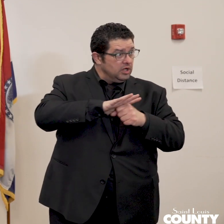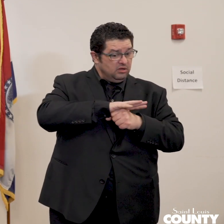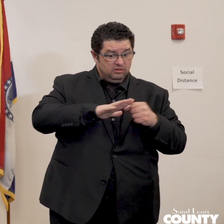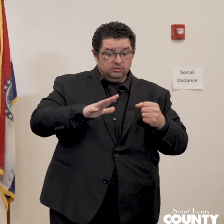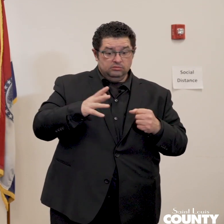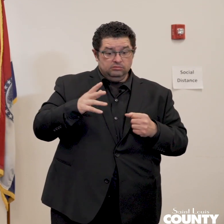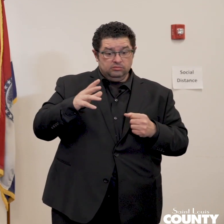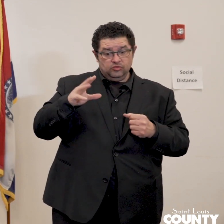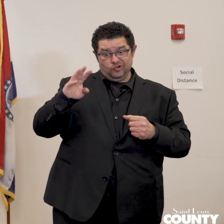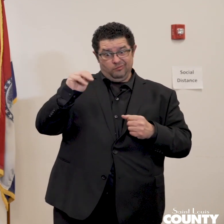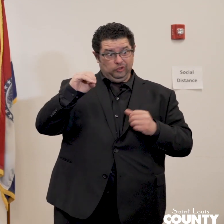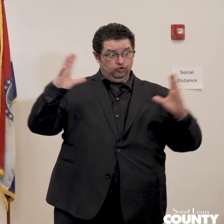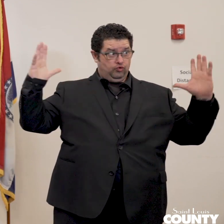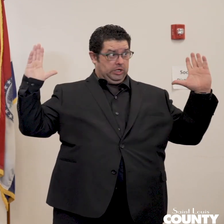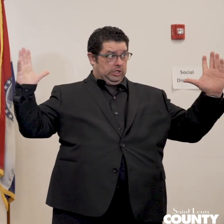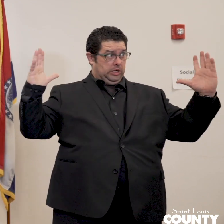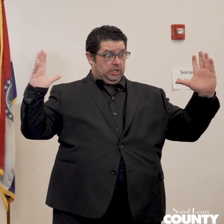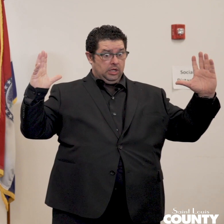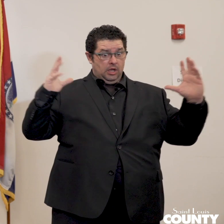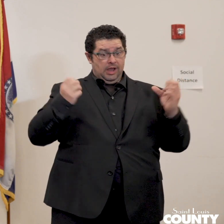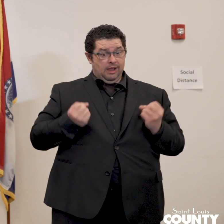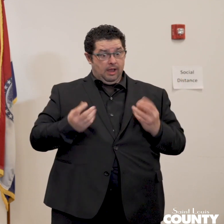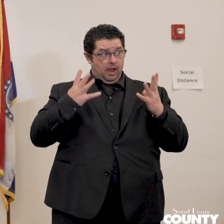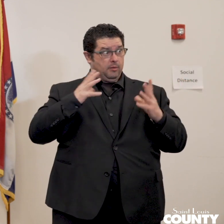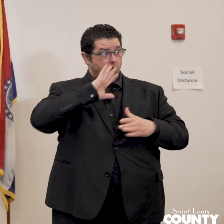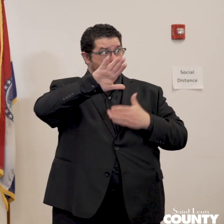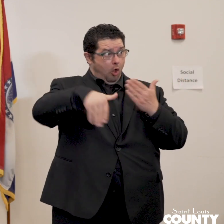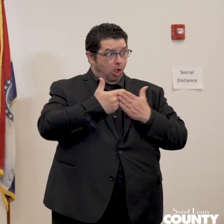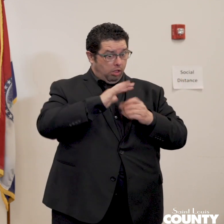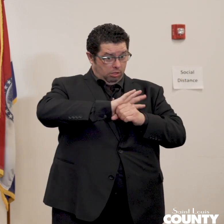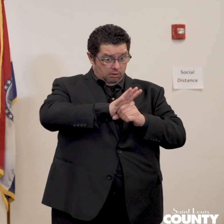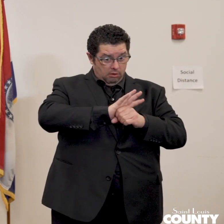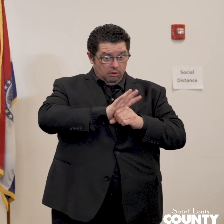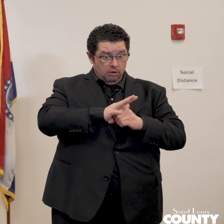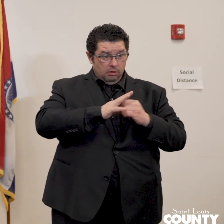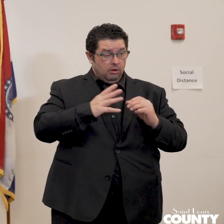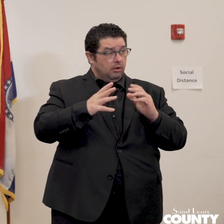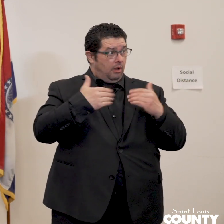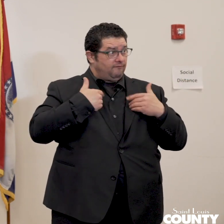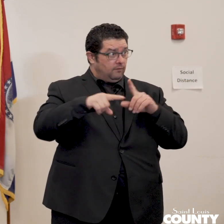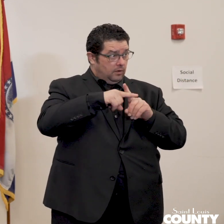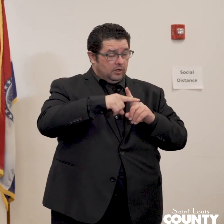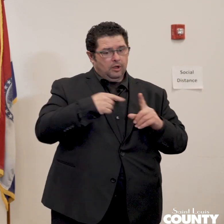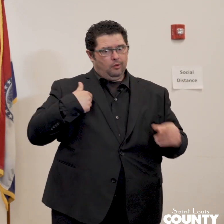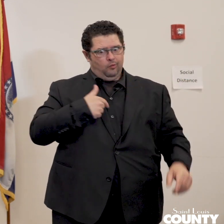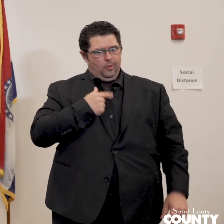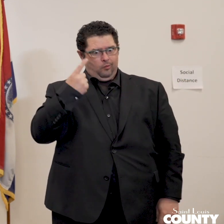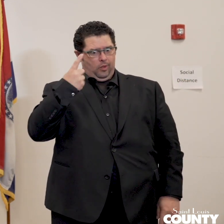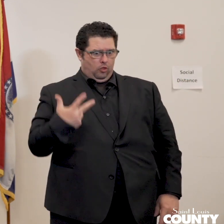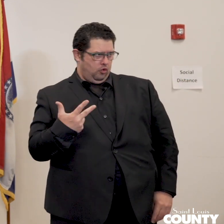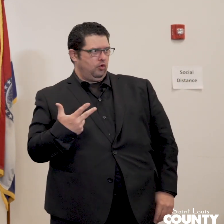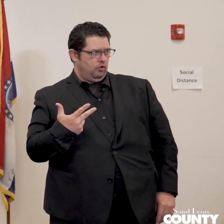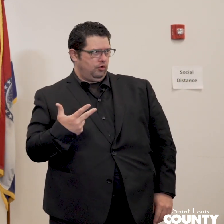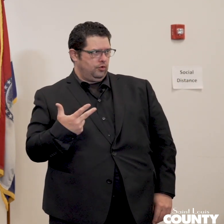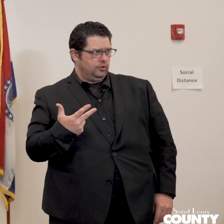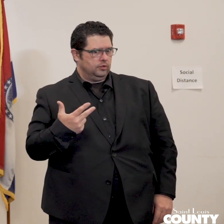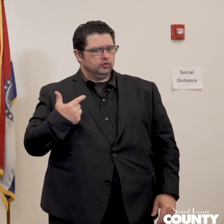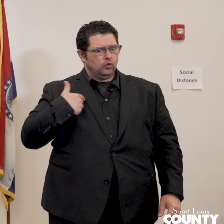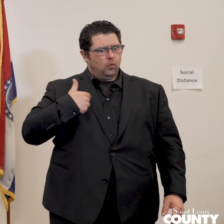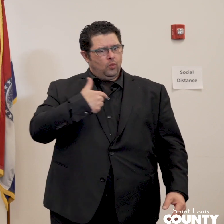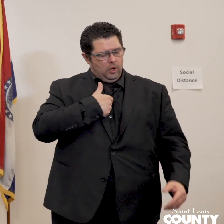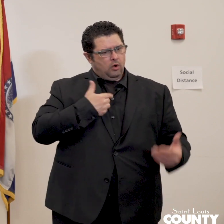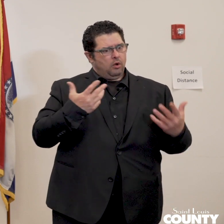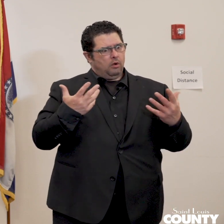state of Missouri are here in St. Louis County, and we have less than a sixth of the population. We are disproportionately impacted